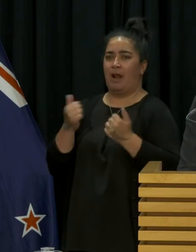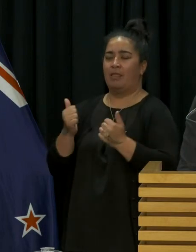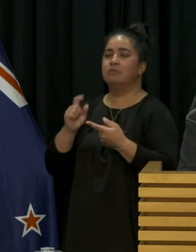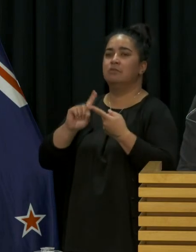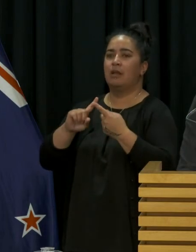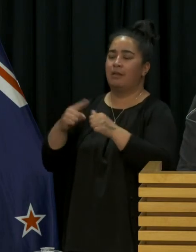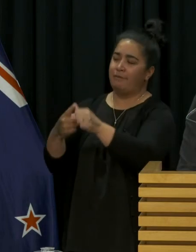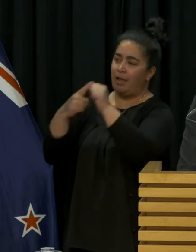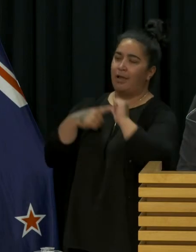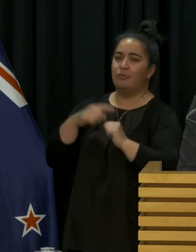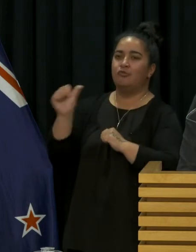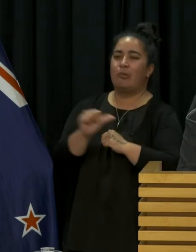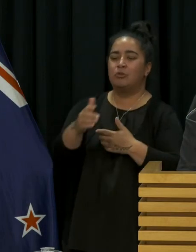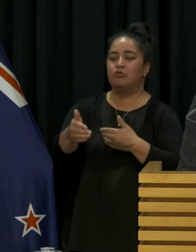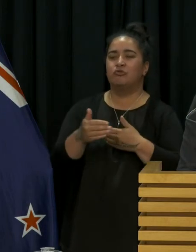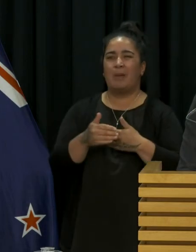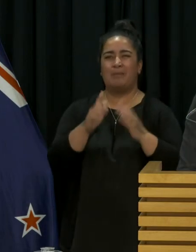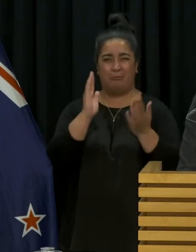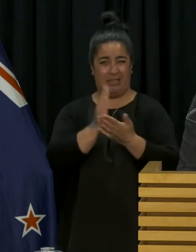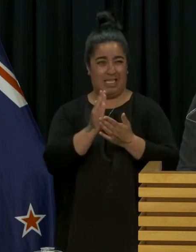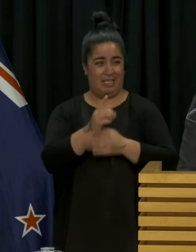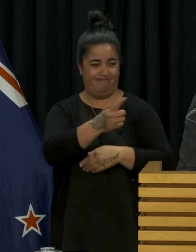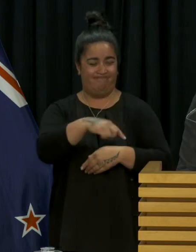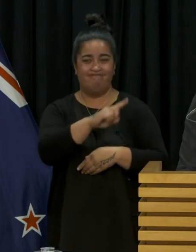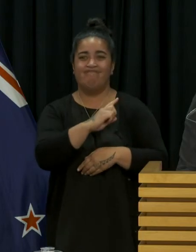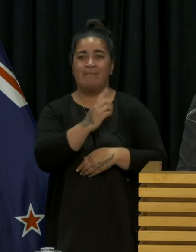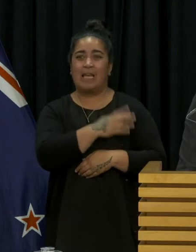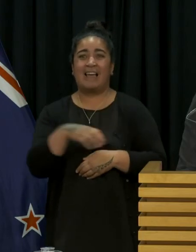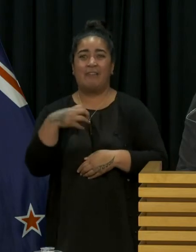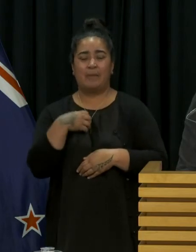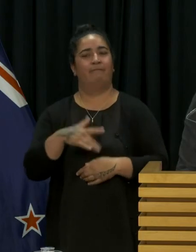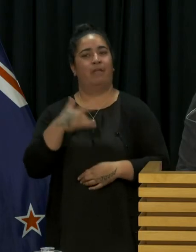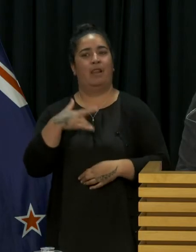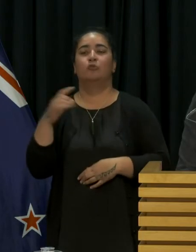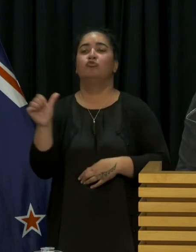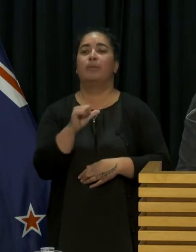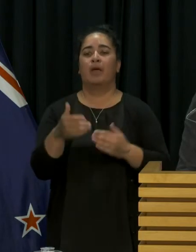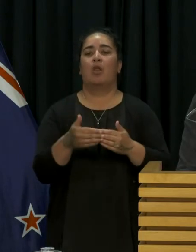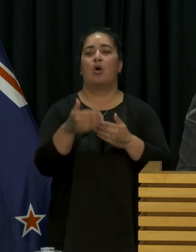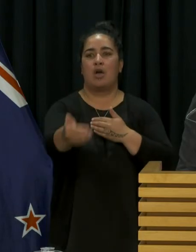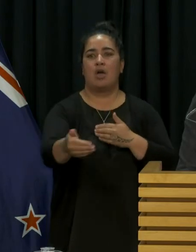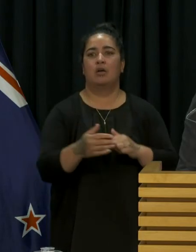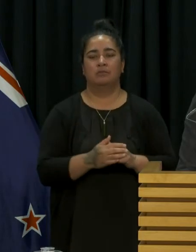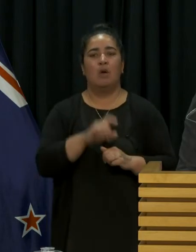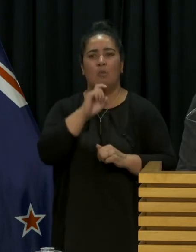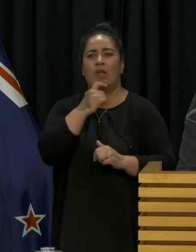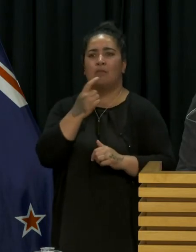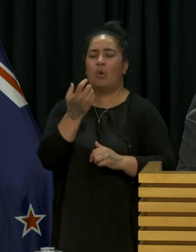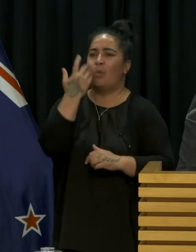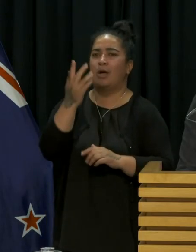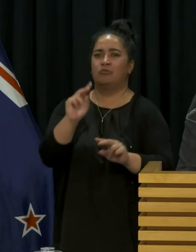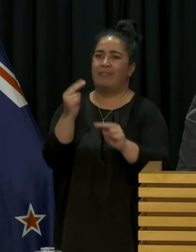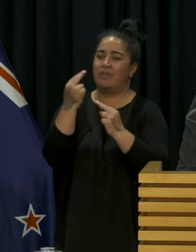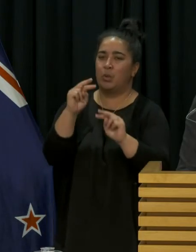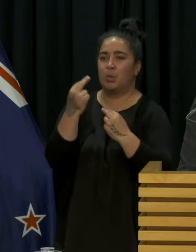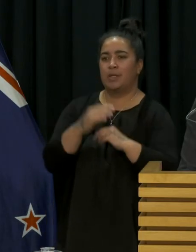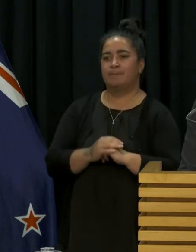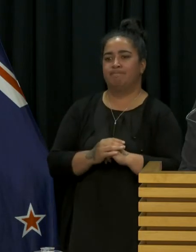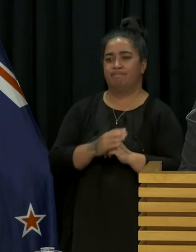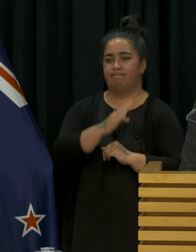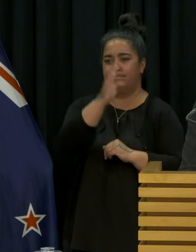current situation. Our view is actually that it needs to be longer-term than that. We'll keep it under constant review, though. Can I also ask you, do you have